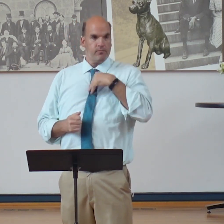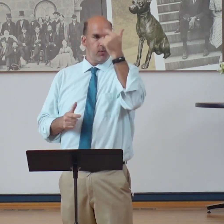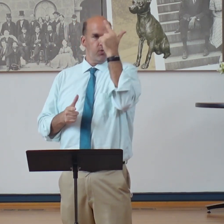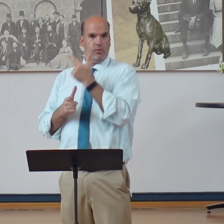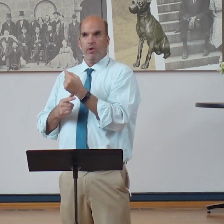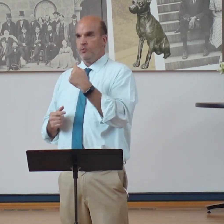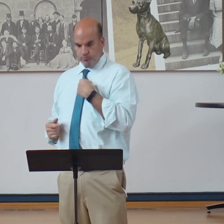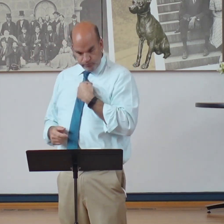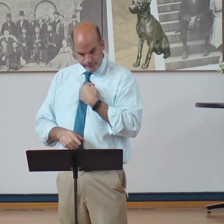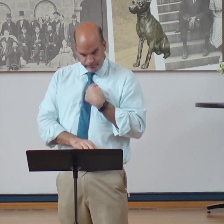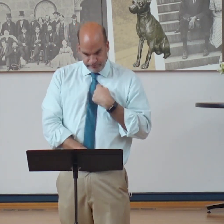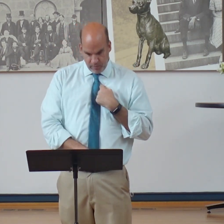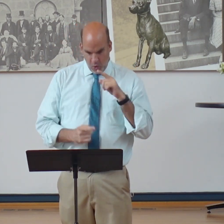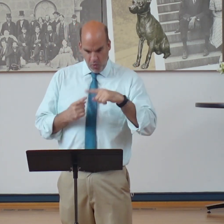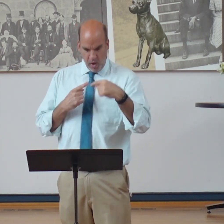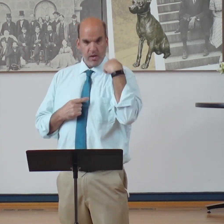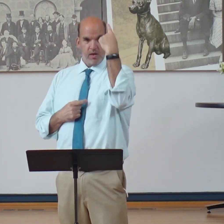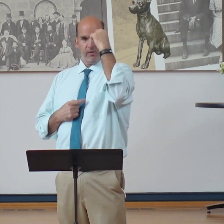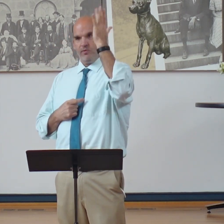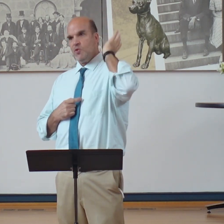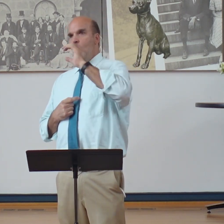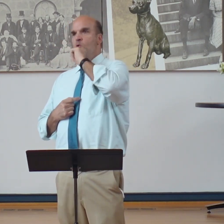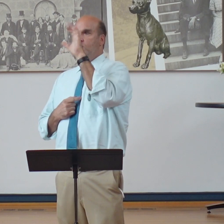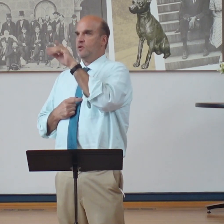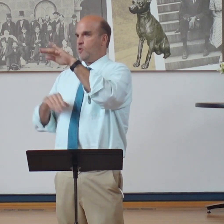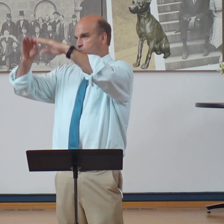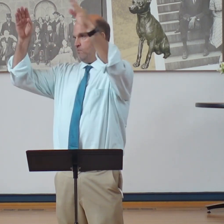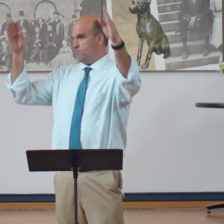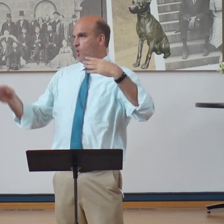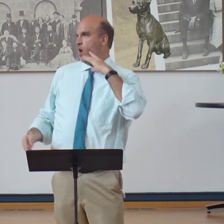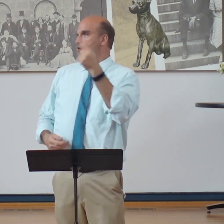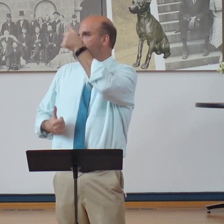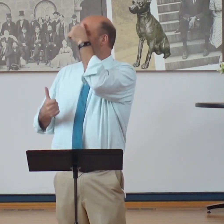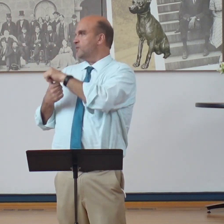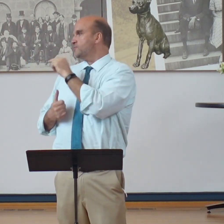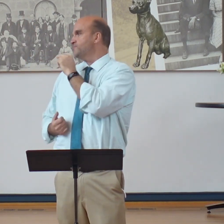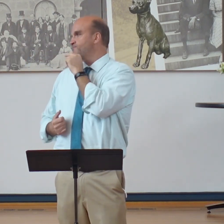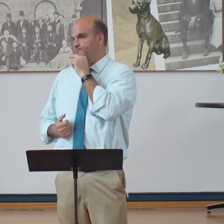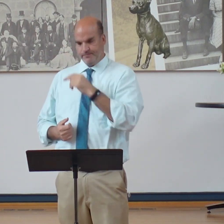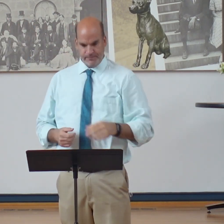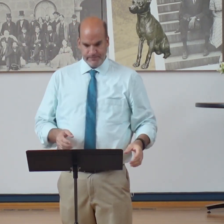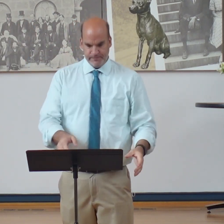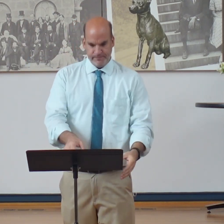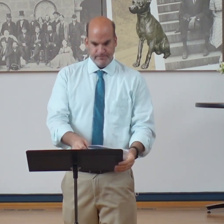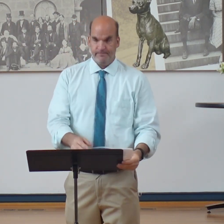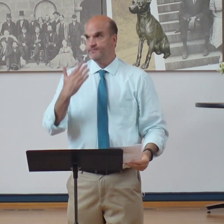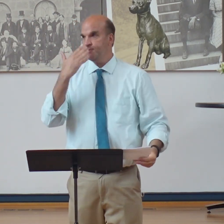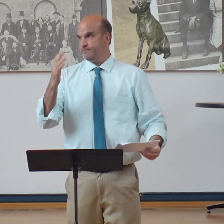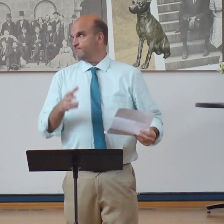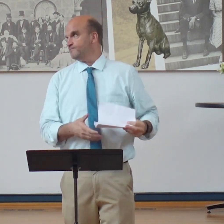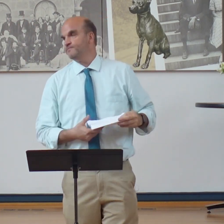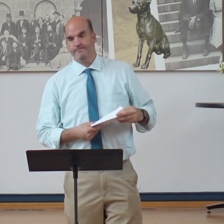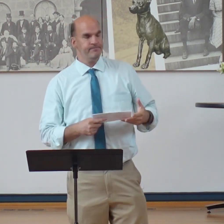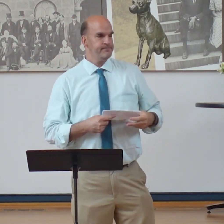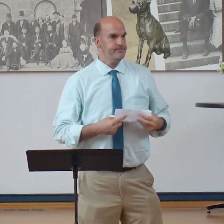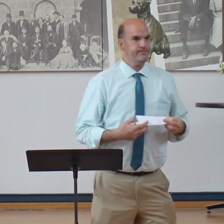lives, including my parents, my brother, and myself. And when I think of the early TTY days, I will always remember Nancy."